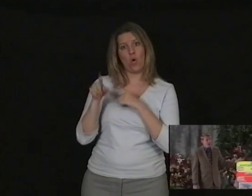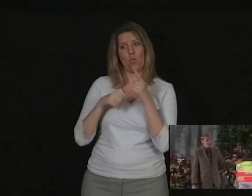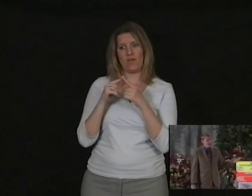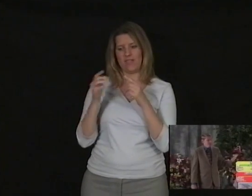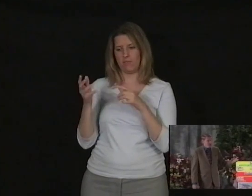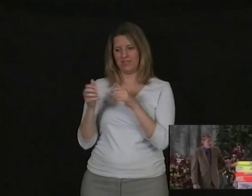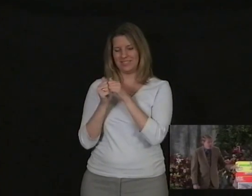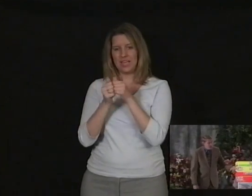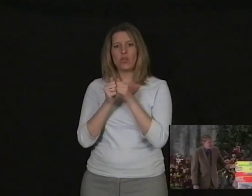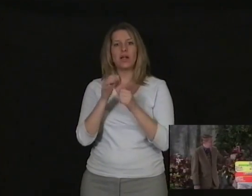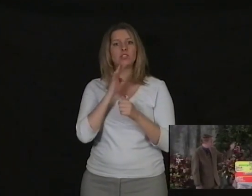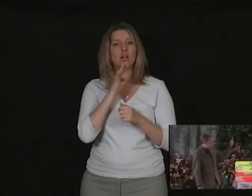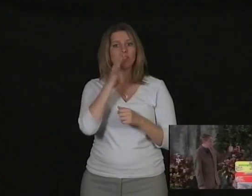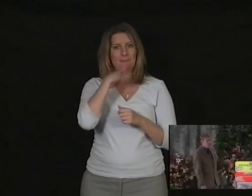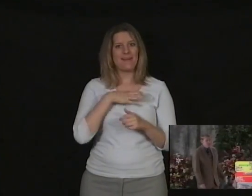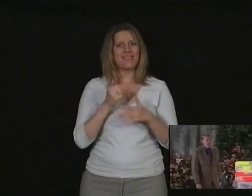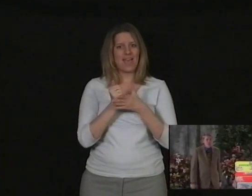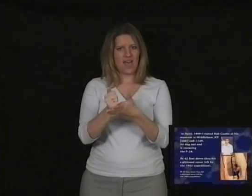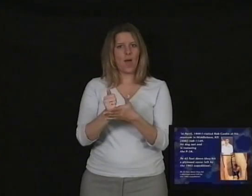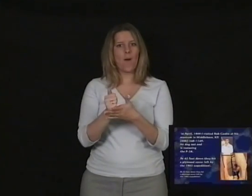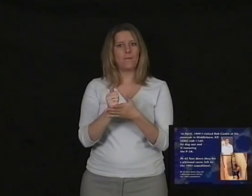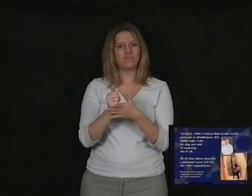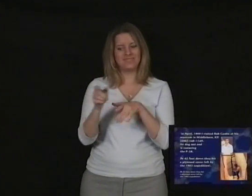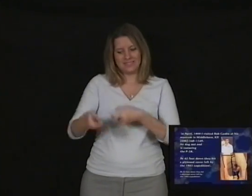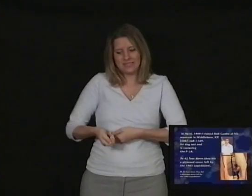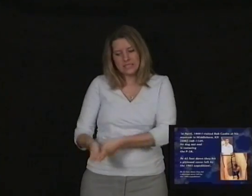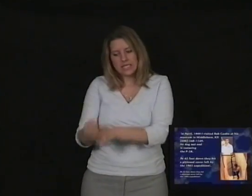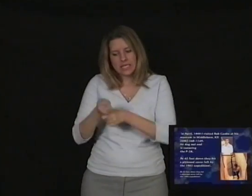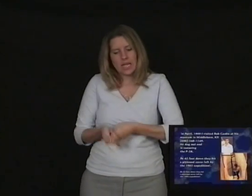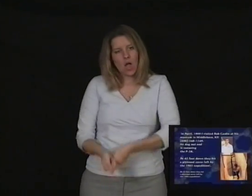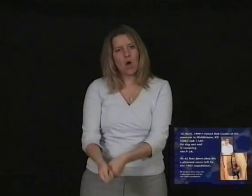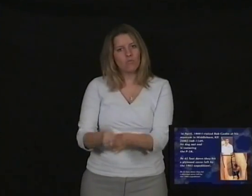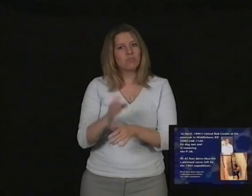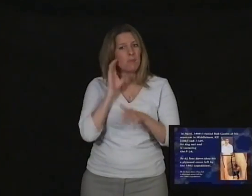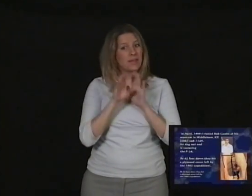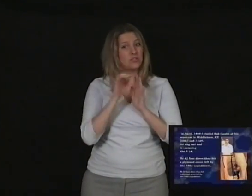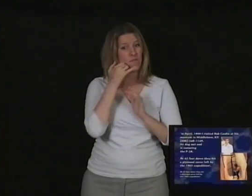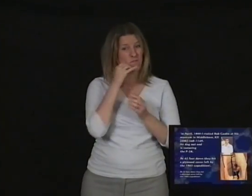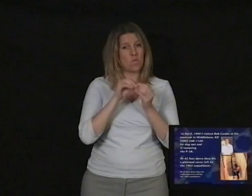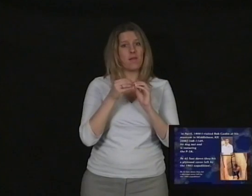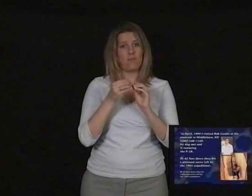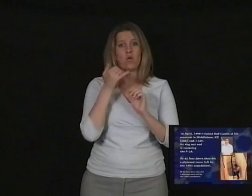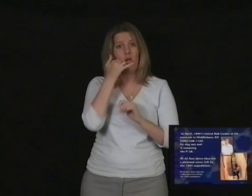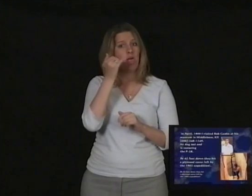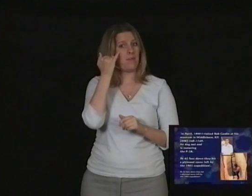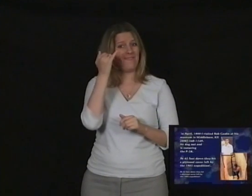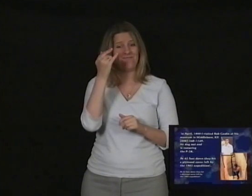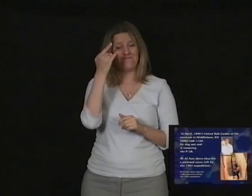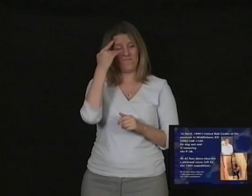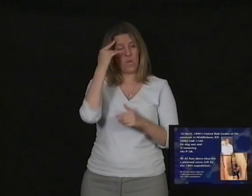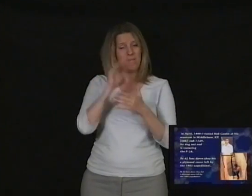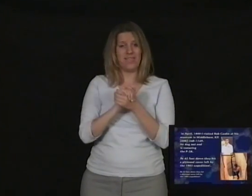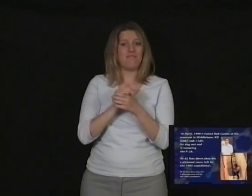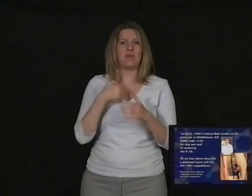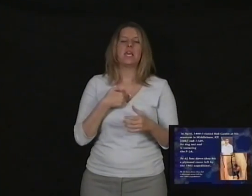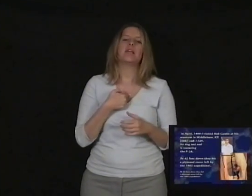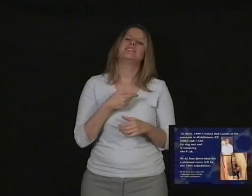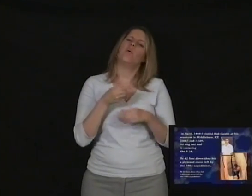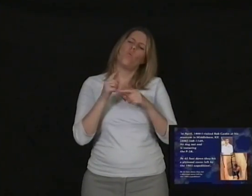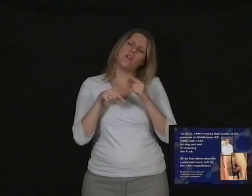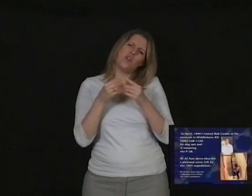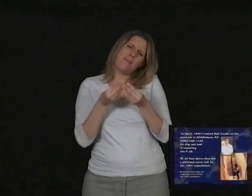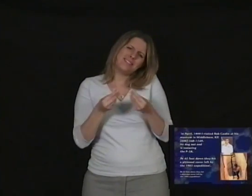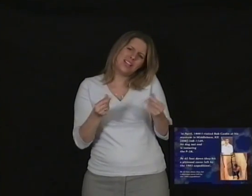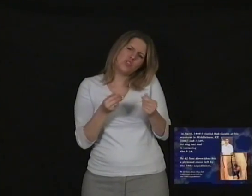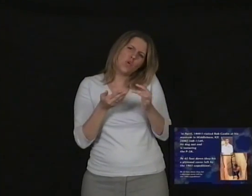helped dig it out. His name is Bob Carden. There's his picture and his phone number right there. Call him if you don't believe me. I said, Bob, when you melted down to get to that airplane, did you go through